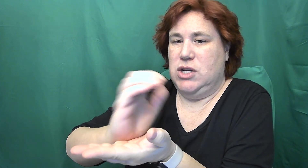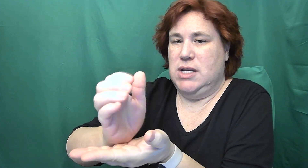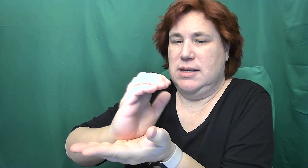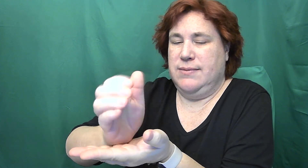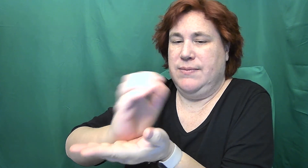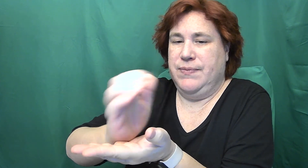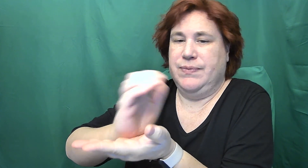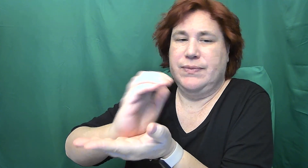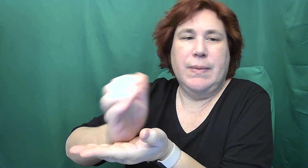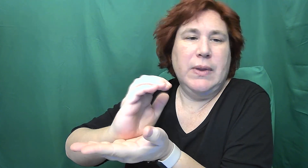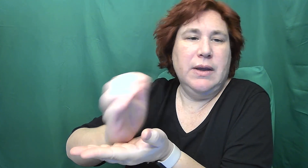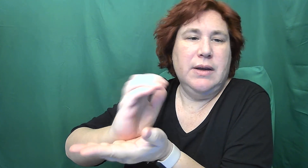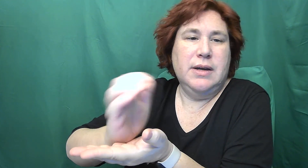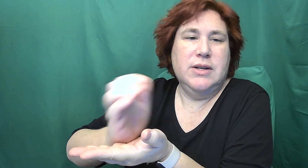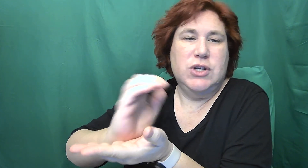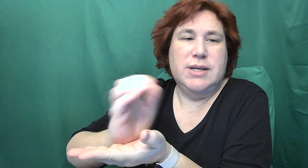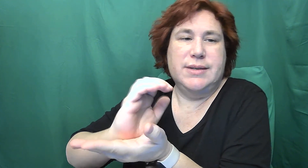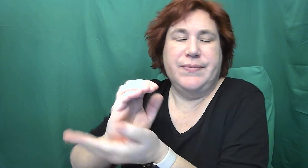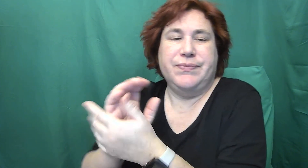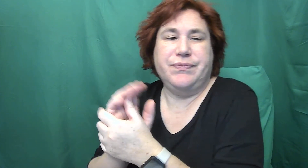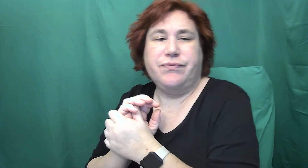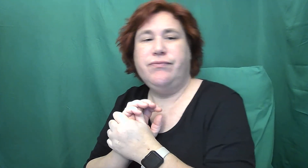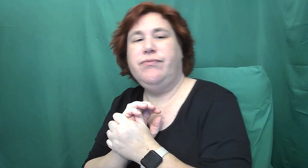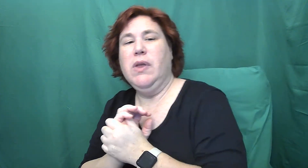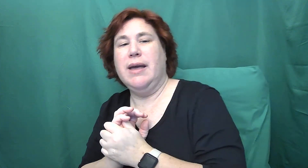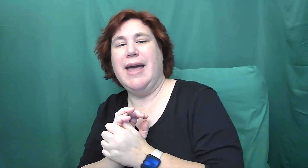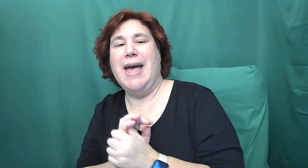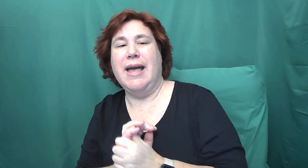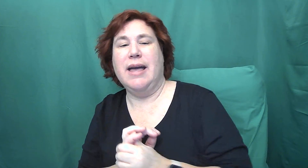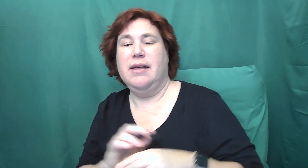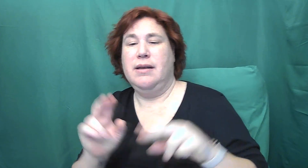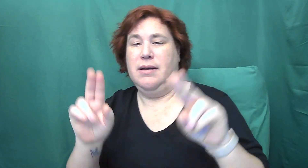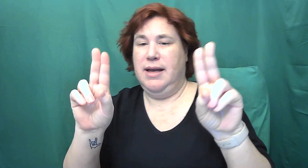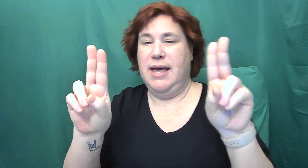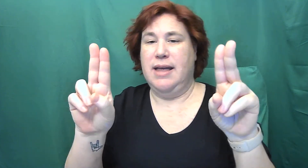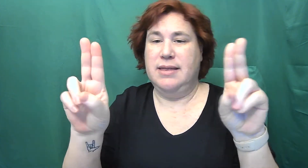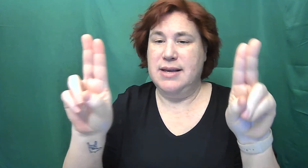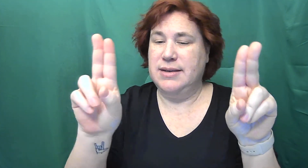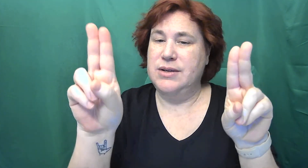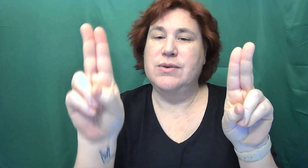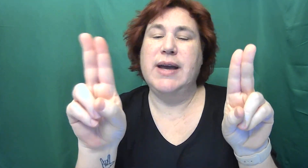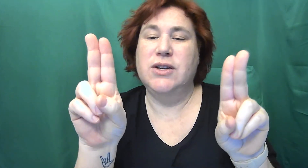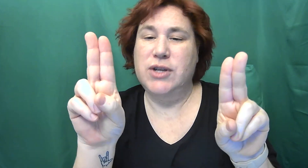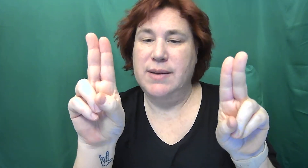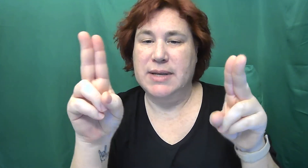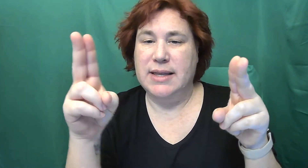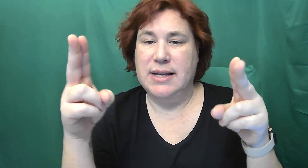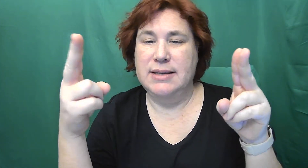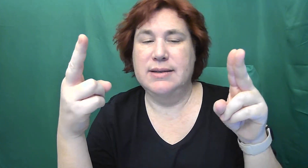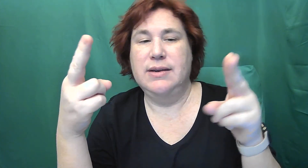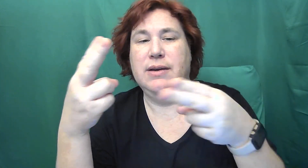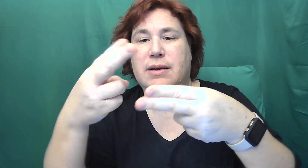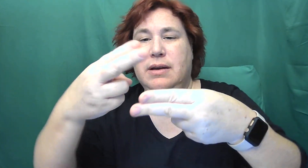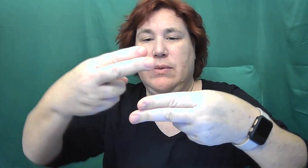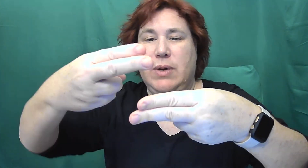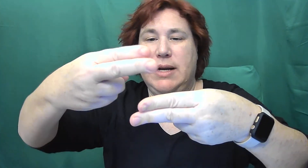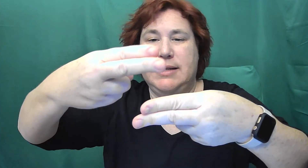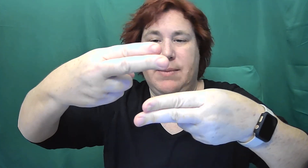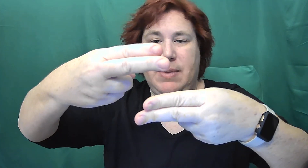Cheese. Cheese. Okay, egg. Again, these two hand shapes like this, one on top of the